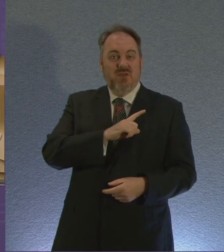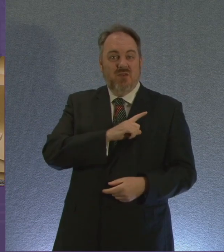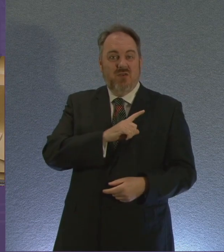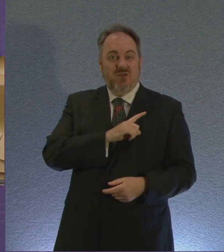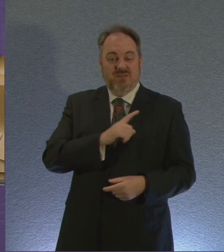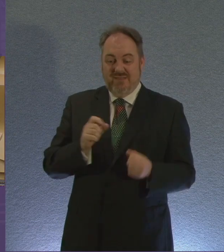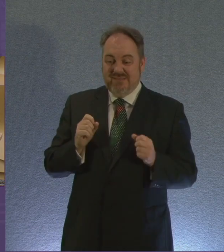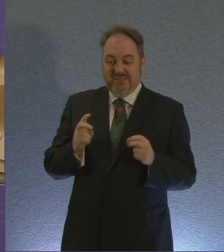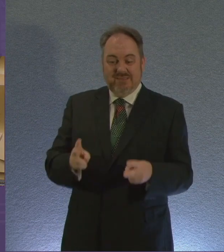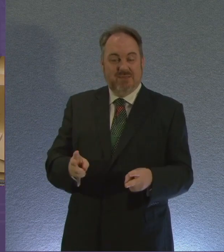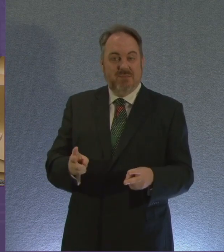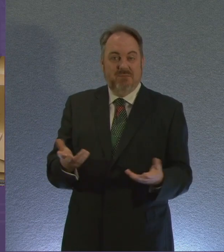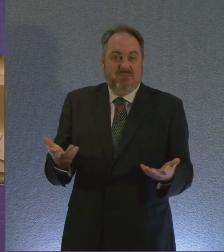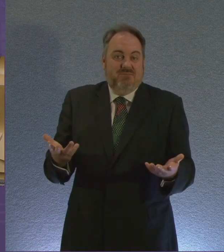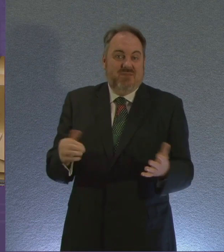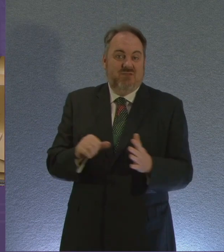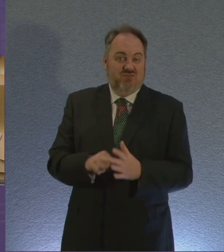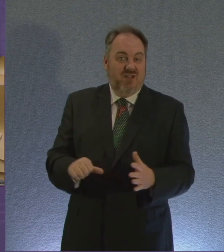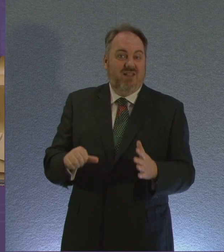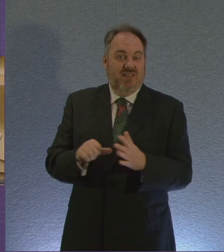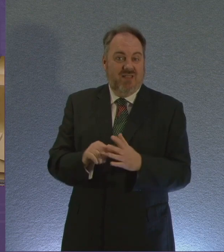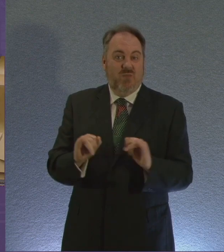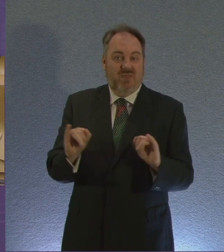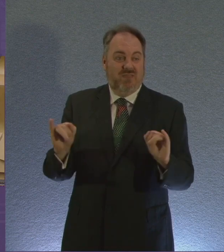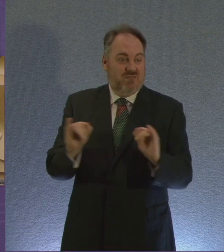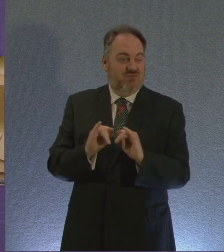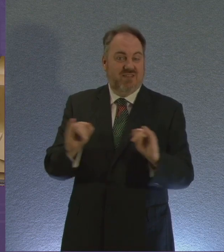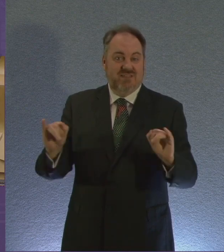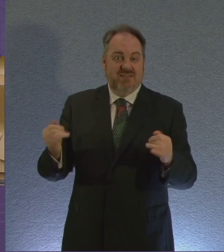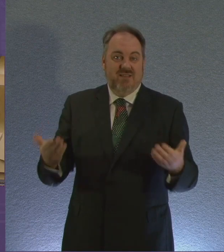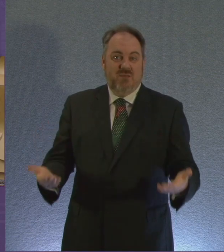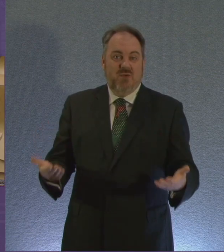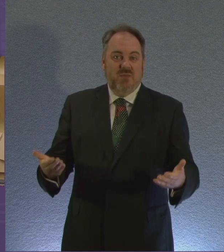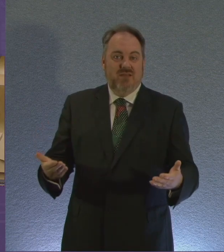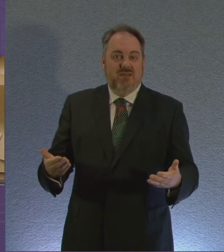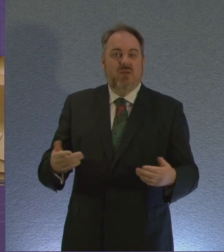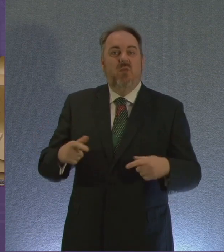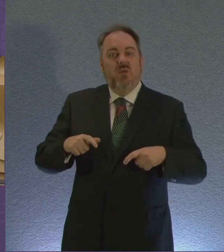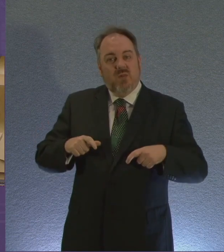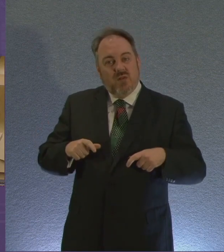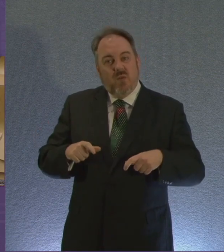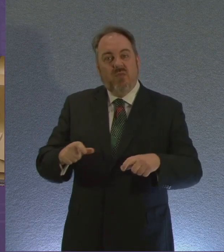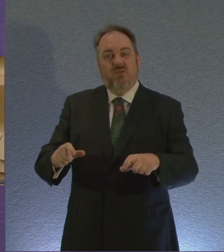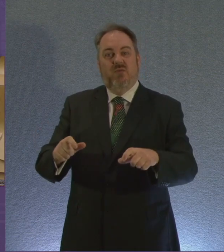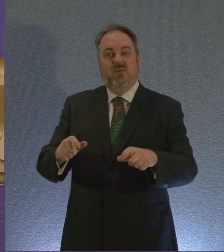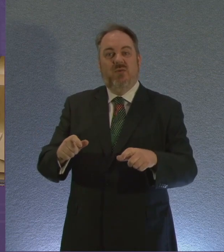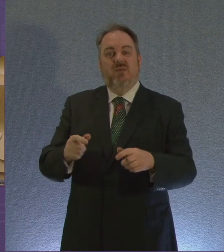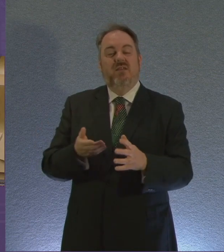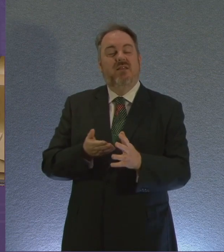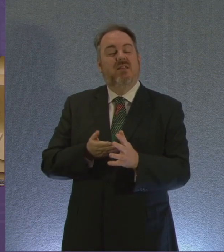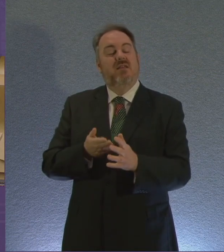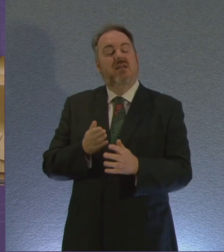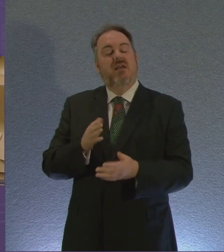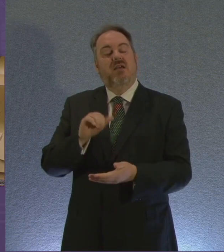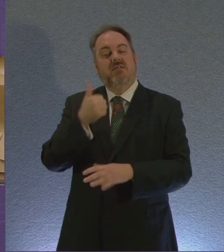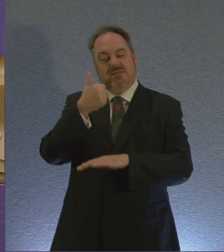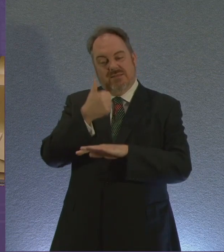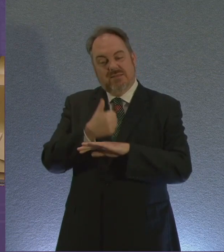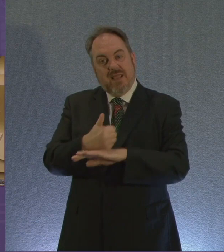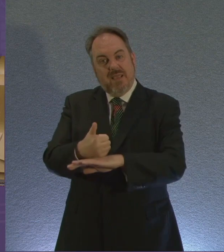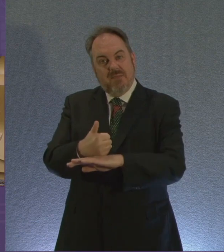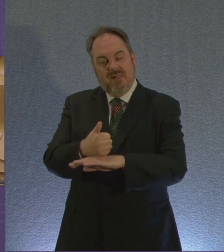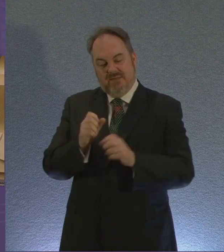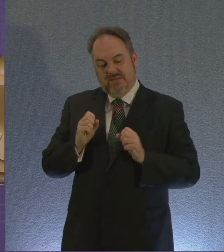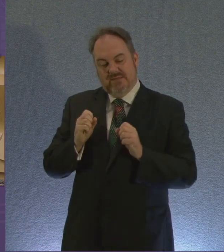get the financial support that they are entitled to. It provides security at a time of great uncertainty and anxiety. Leaving people